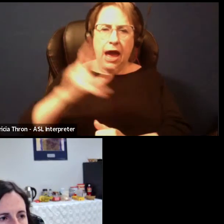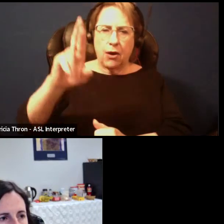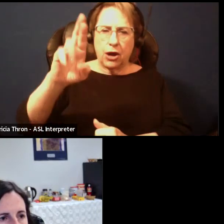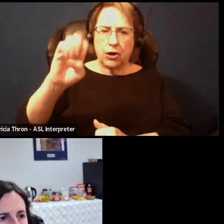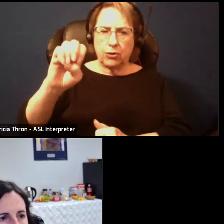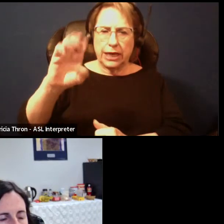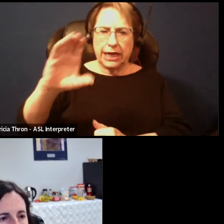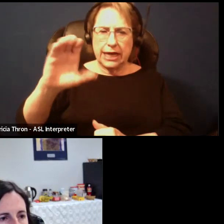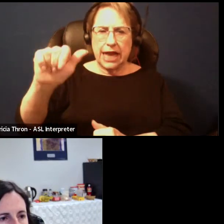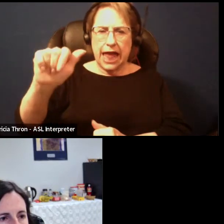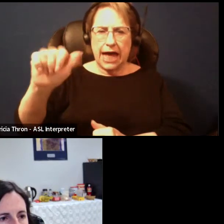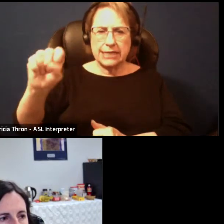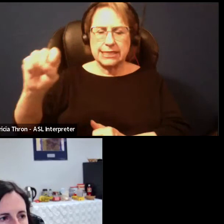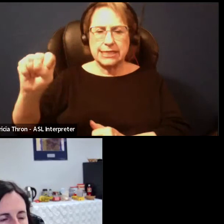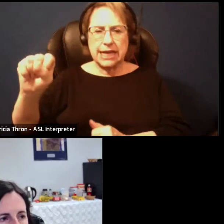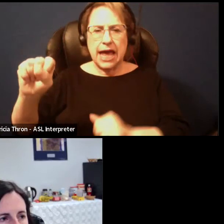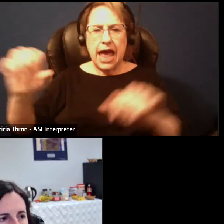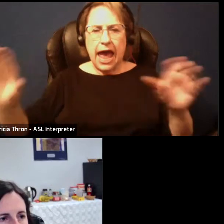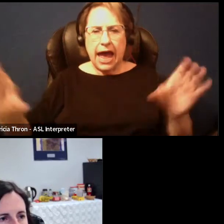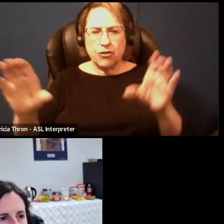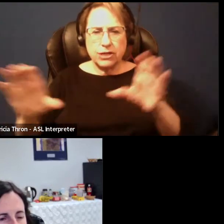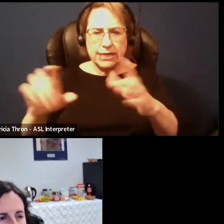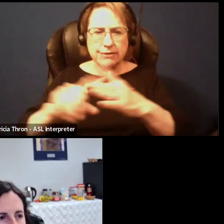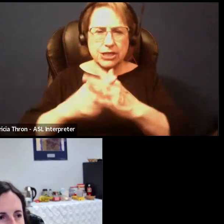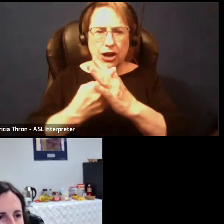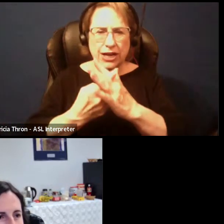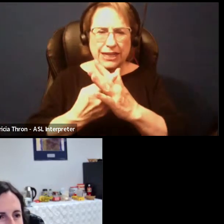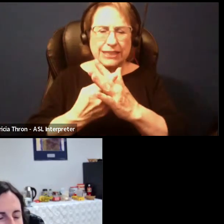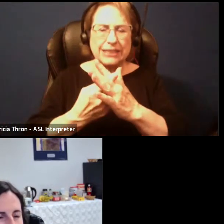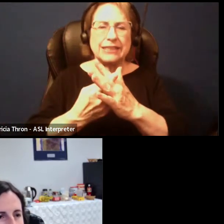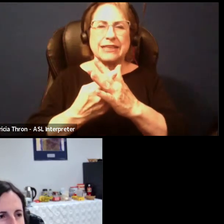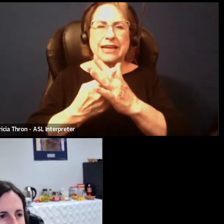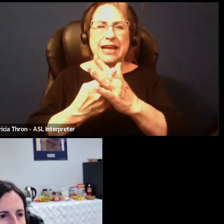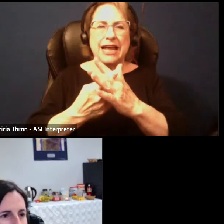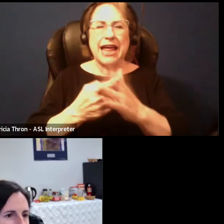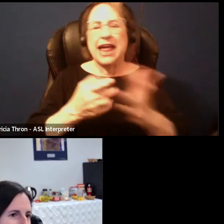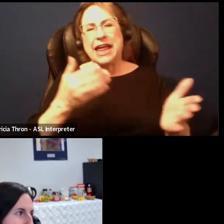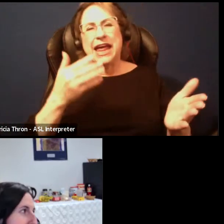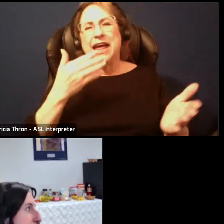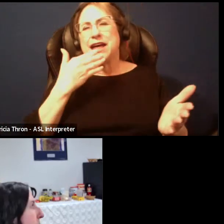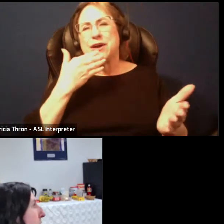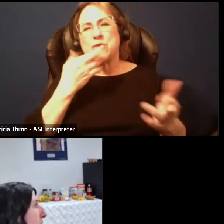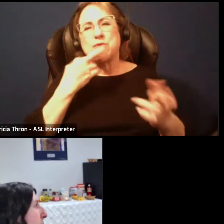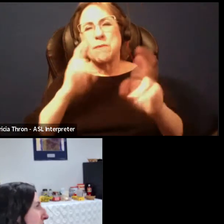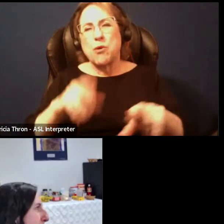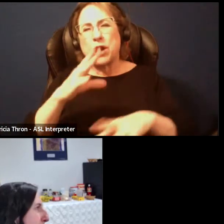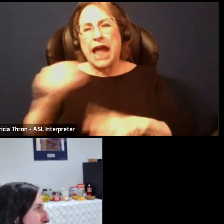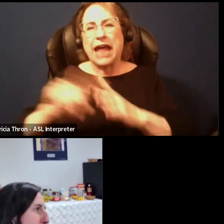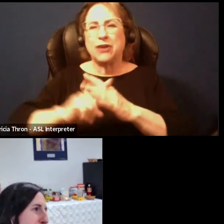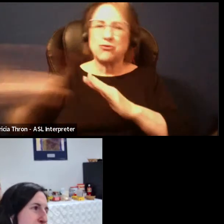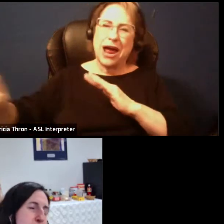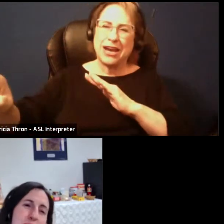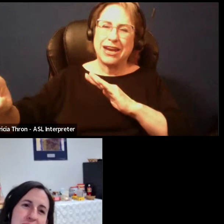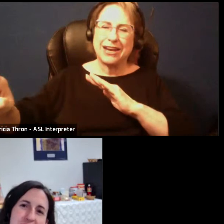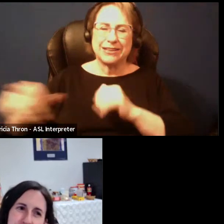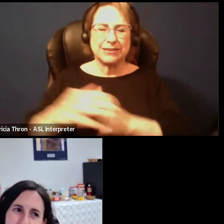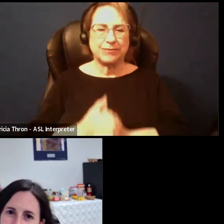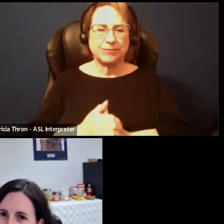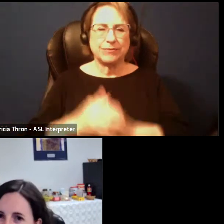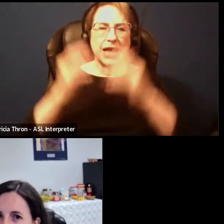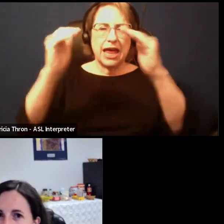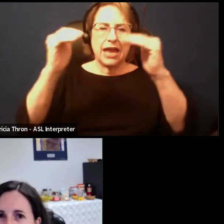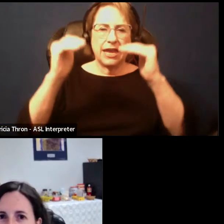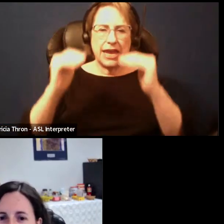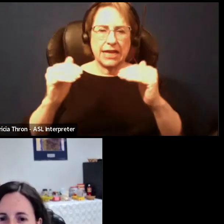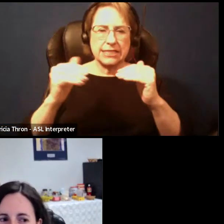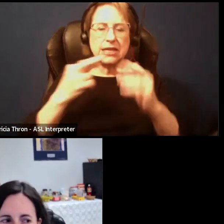happy. So thank you. Report and run. Good night, everybody. Good night, Robin. Enjoy. Thank Bye. you. All right, moving on to the